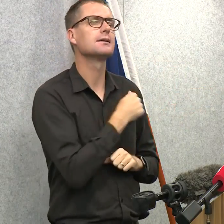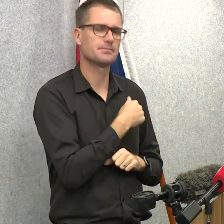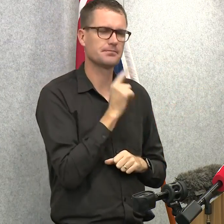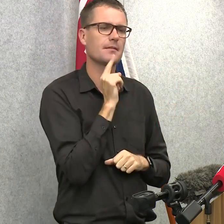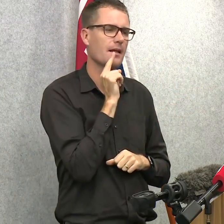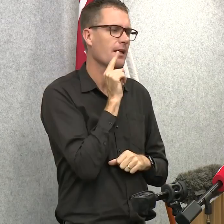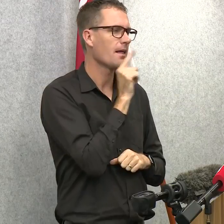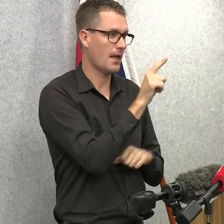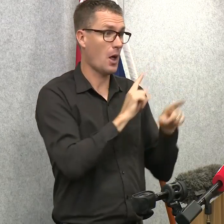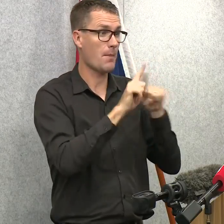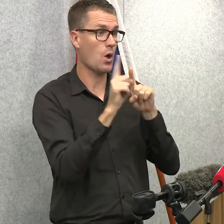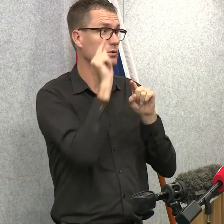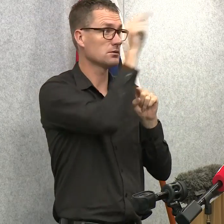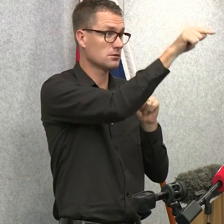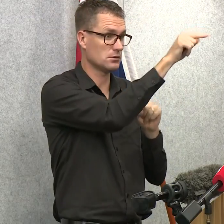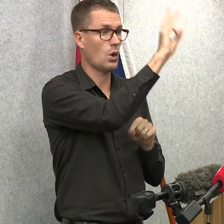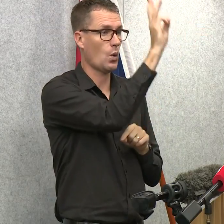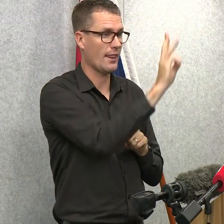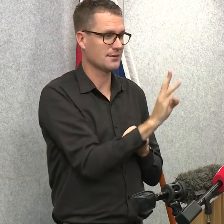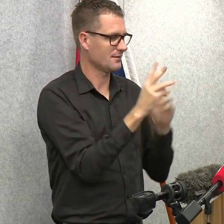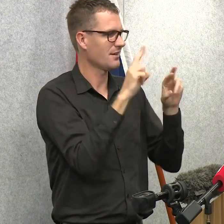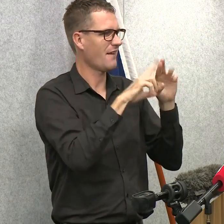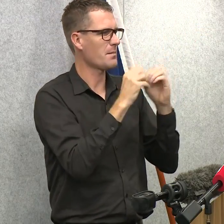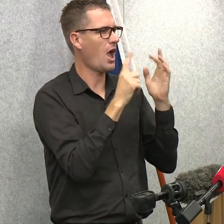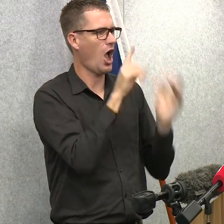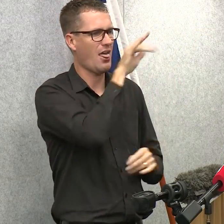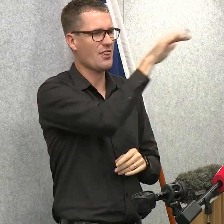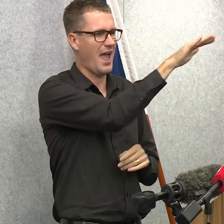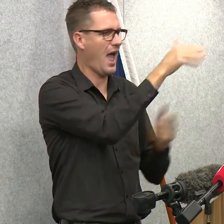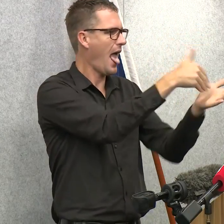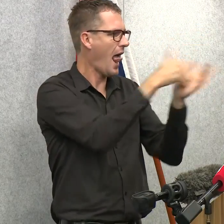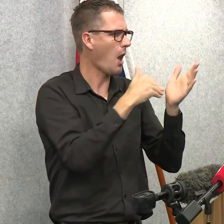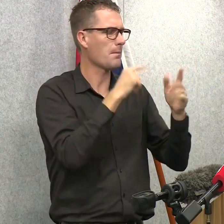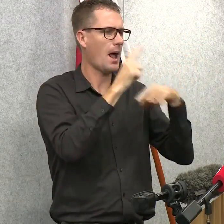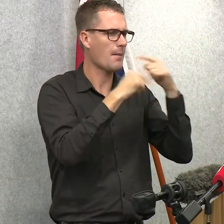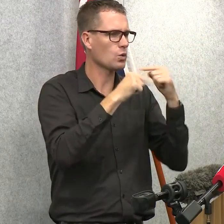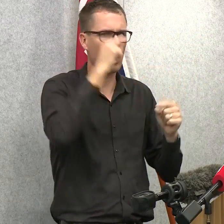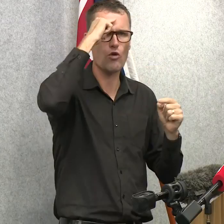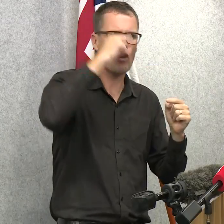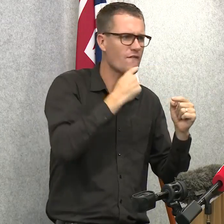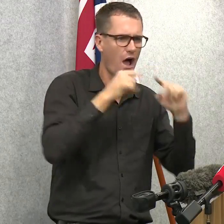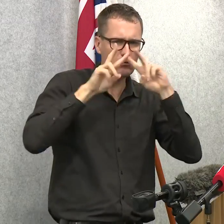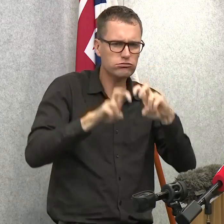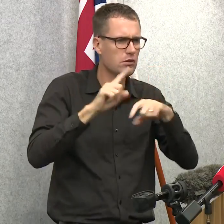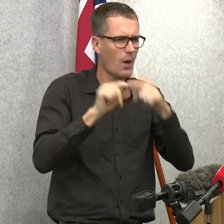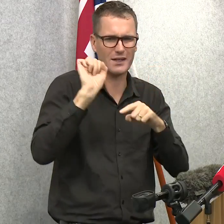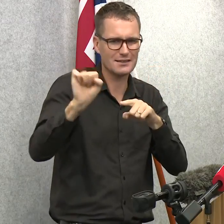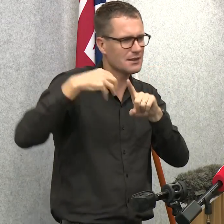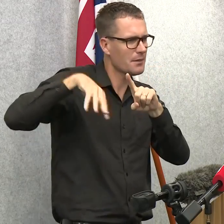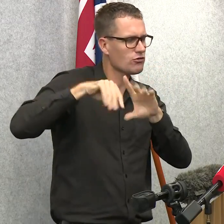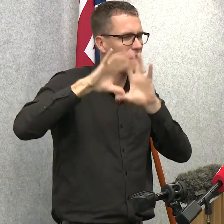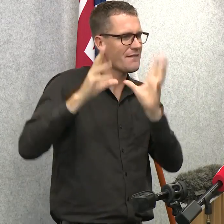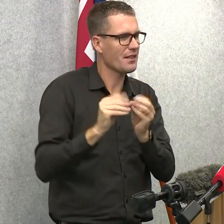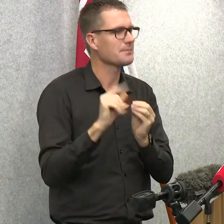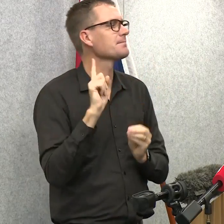Wellington, to assist in the investigation around profiling, but of course they have expertise, tragically, on these types